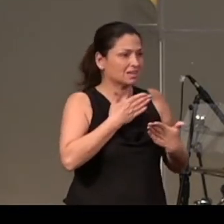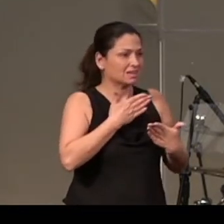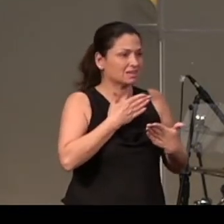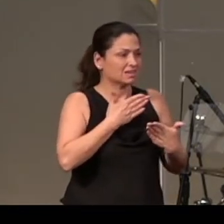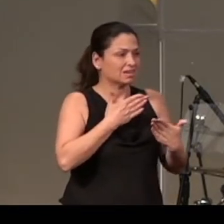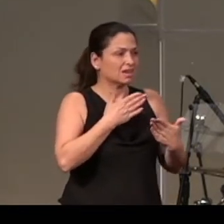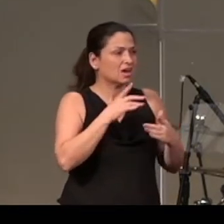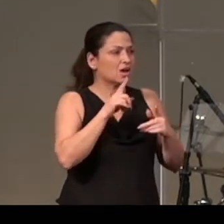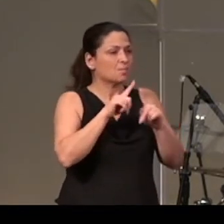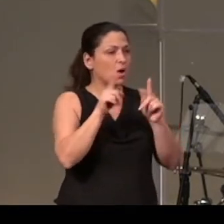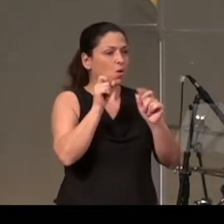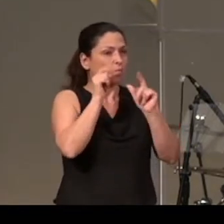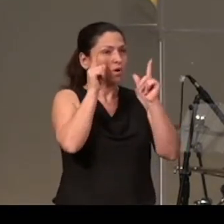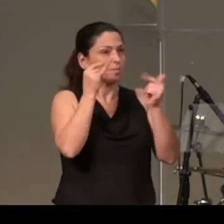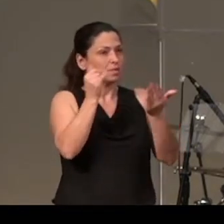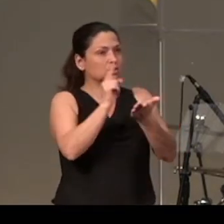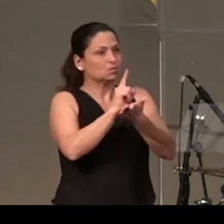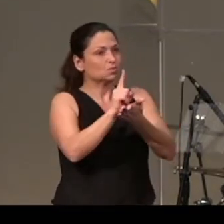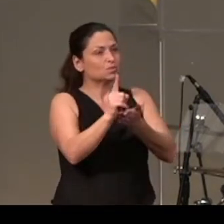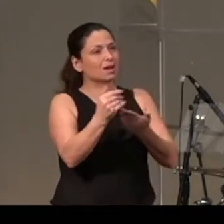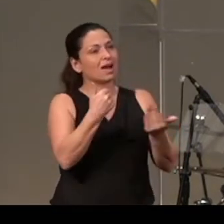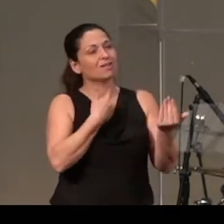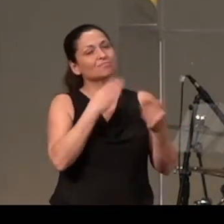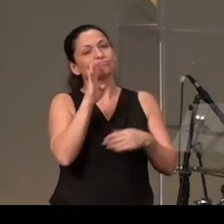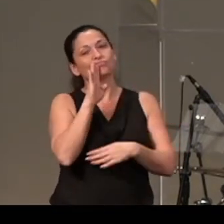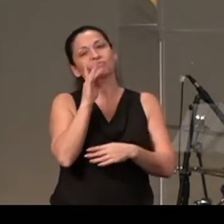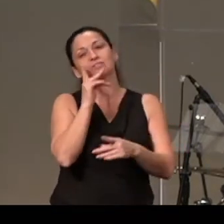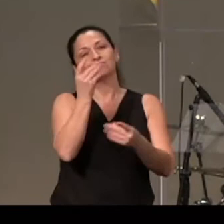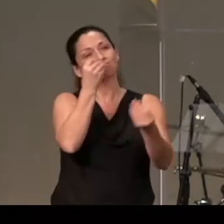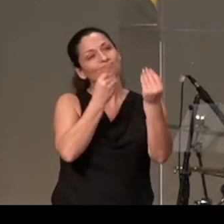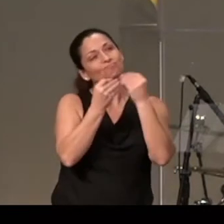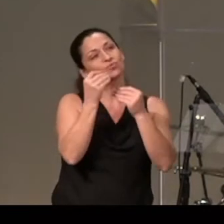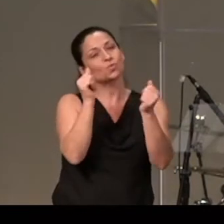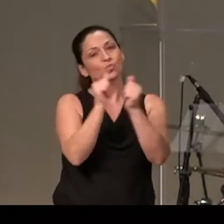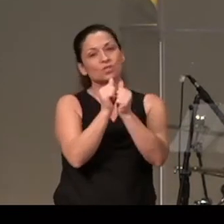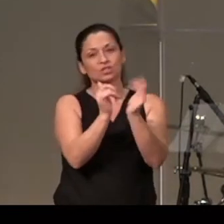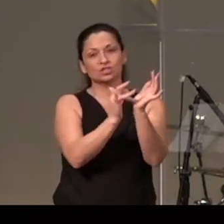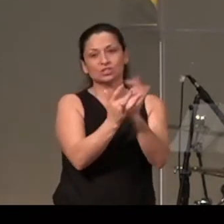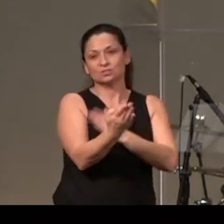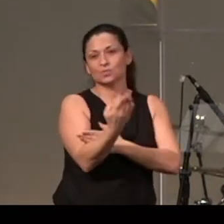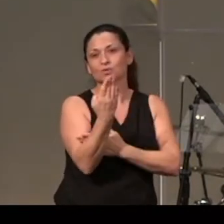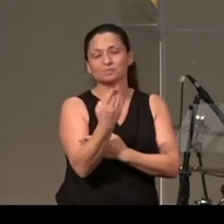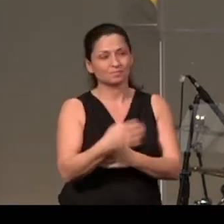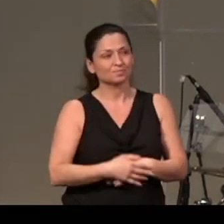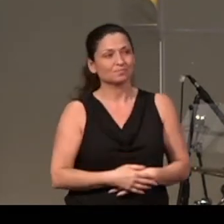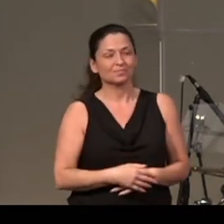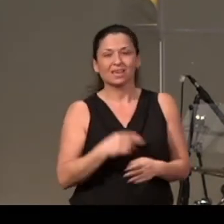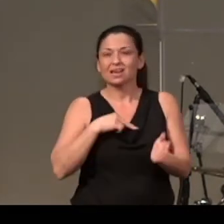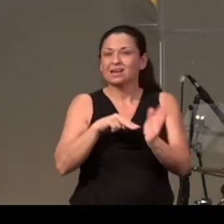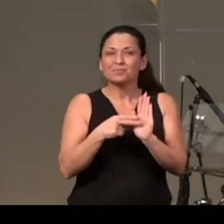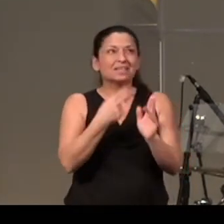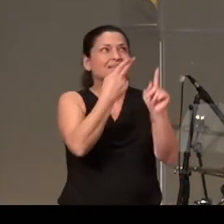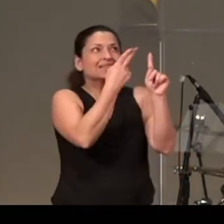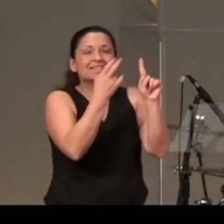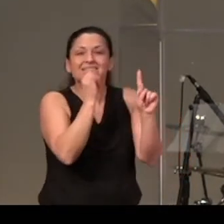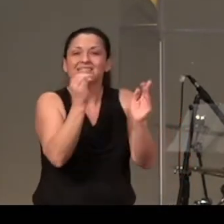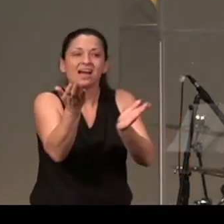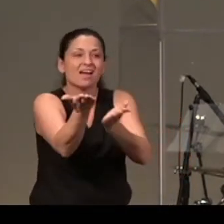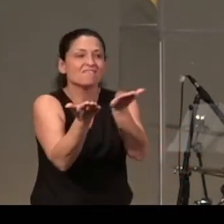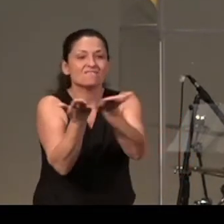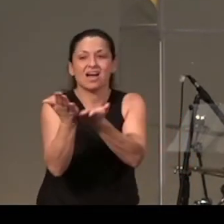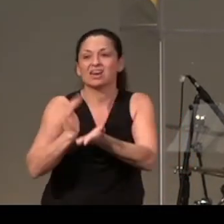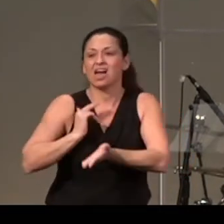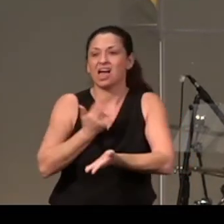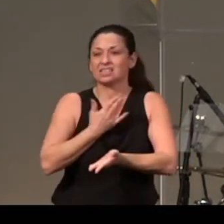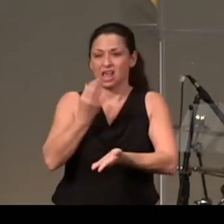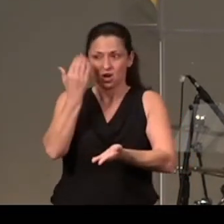glad by waking up this week and having breakfast with Jesus. I mean, Jesus invites us. And do you know what happens when we